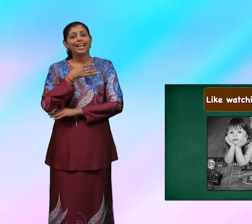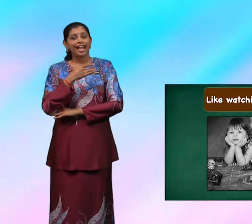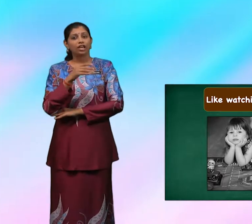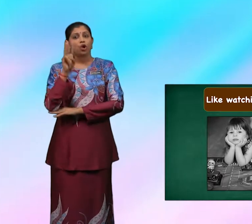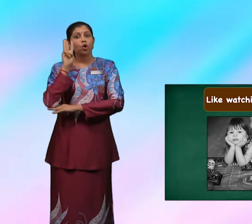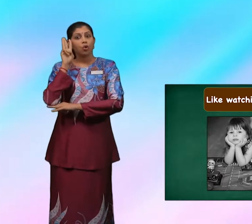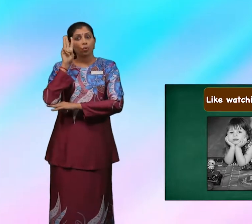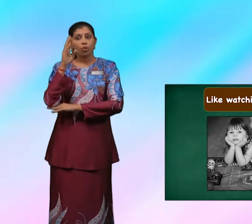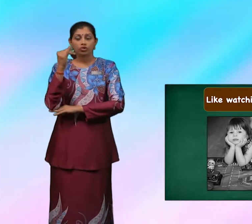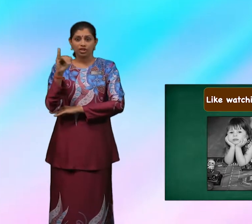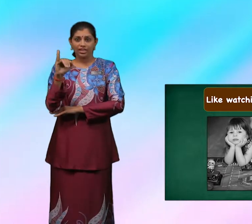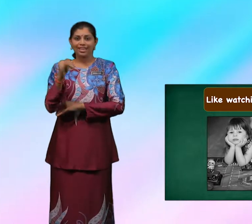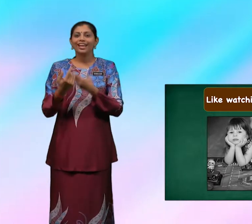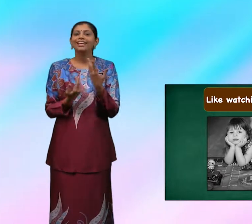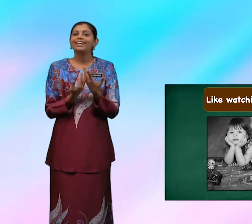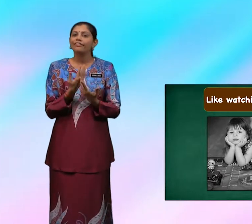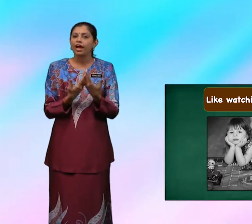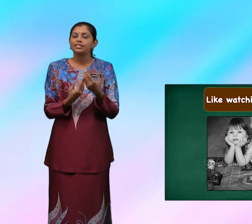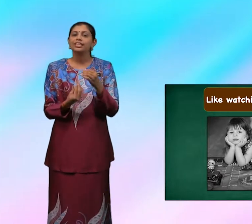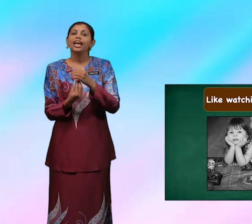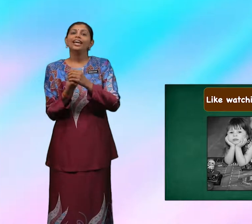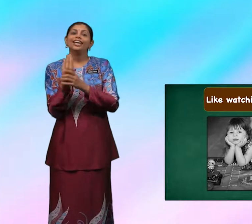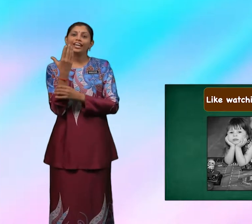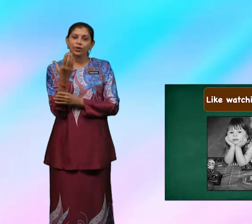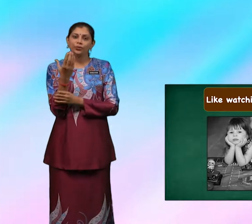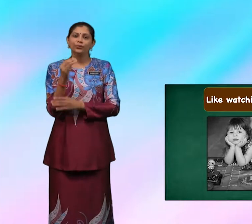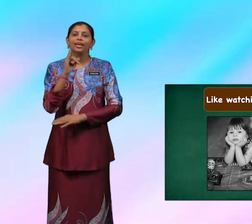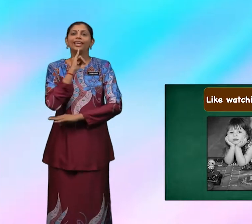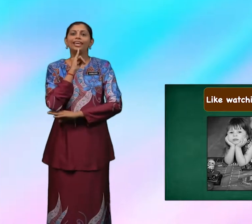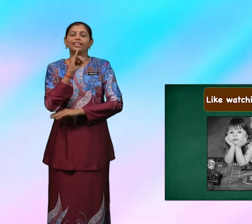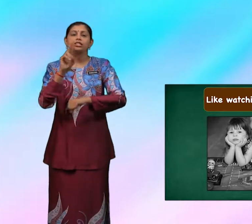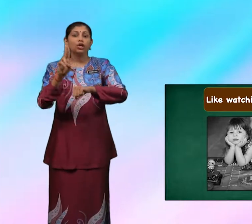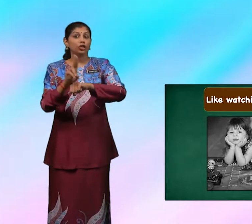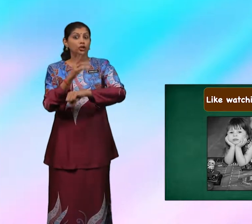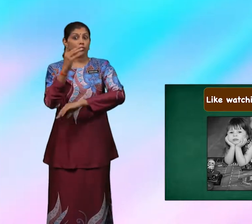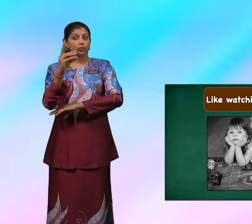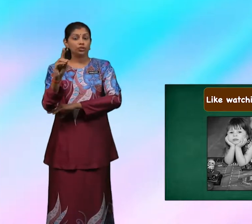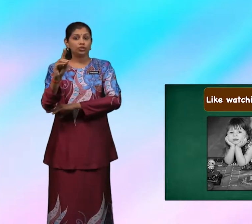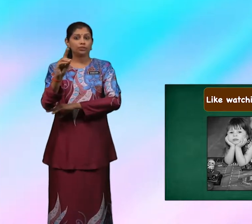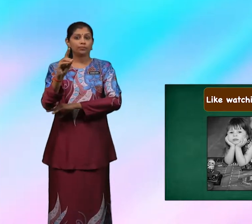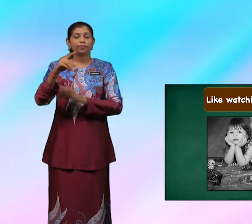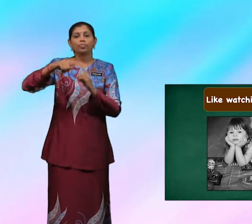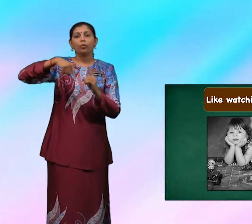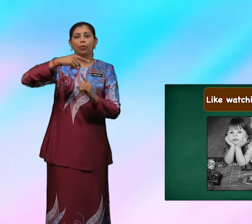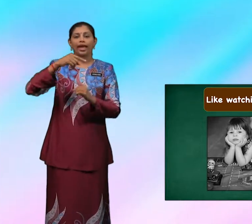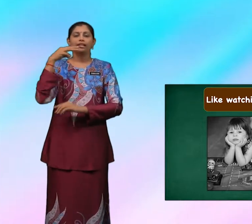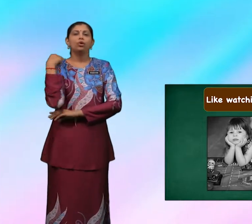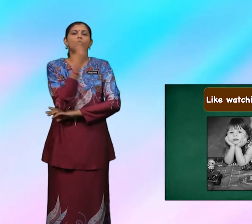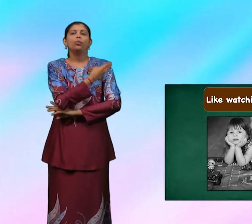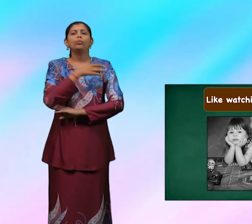like watching grass grow is used when we